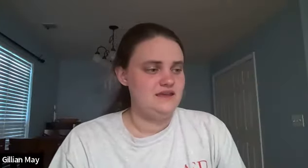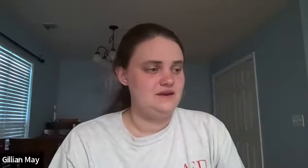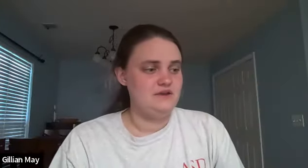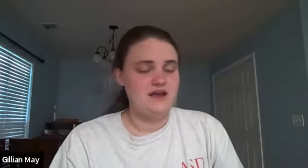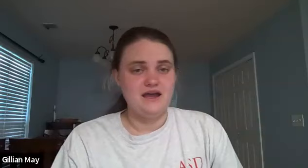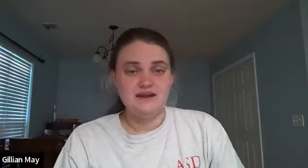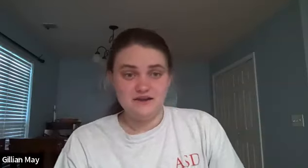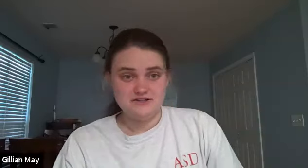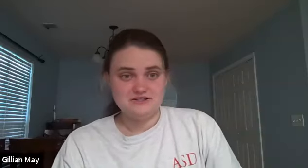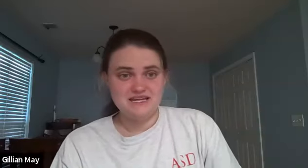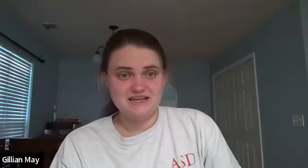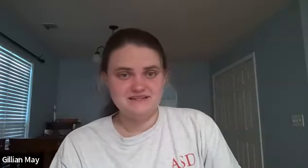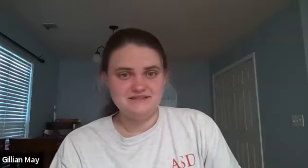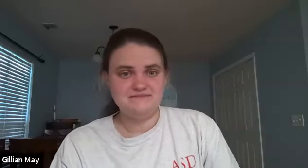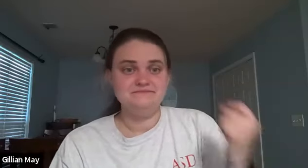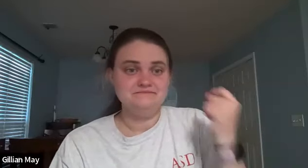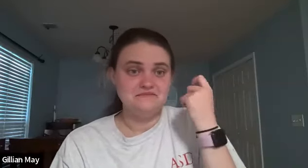Then we had understand.